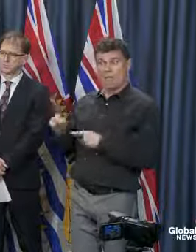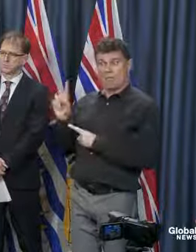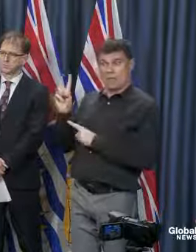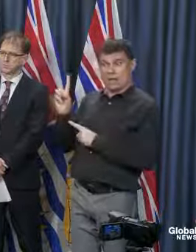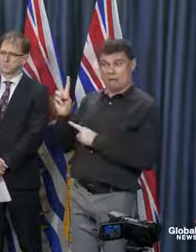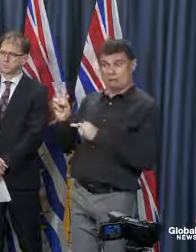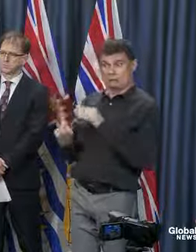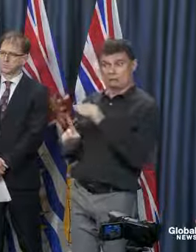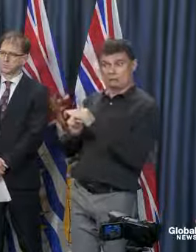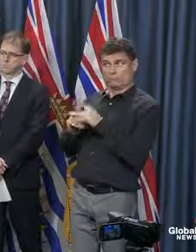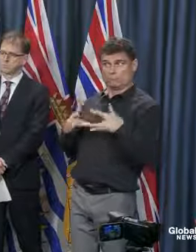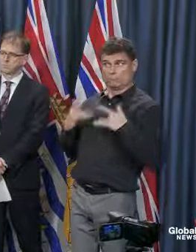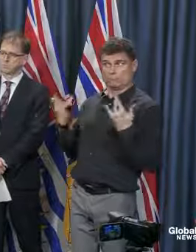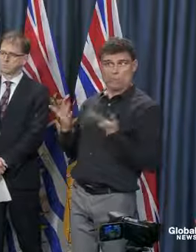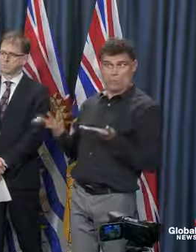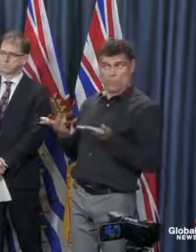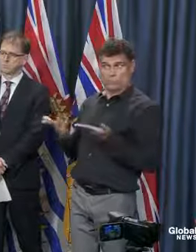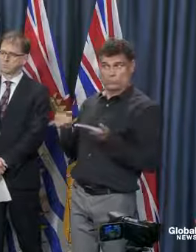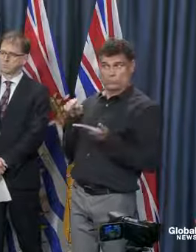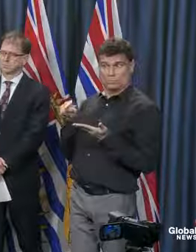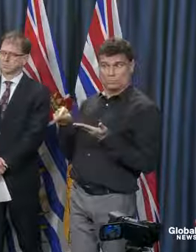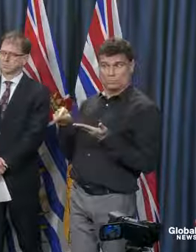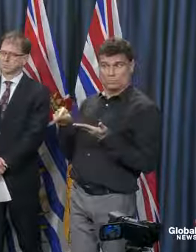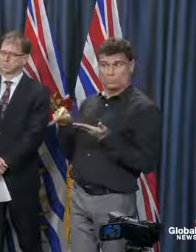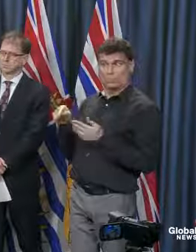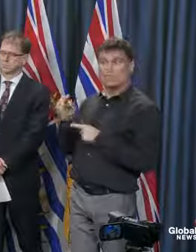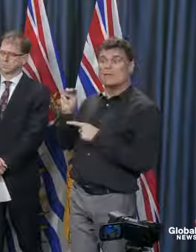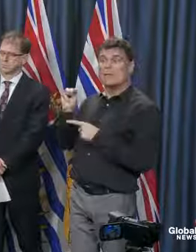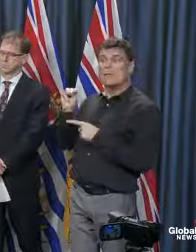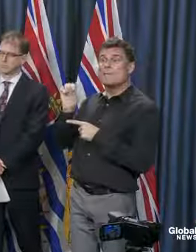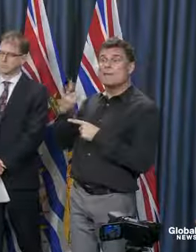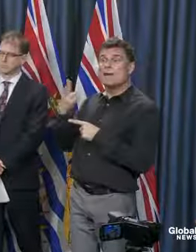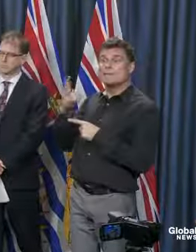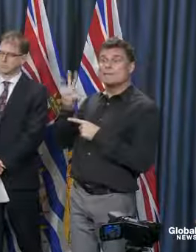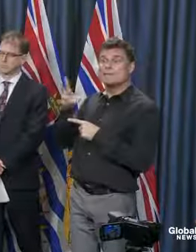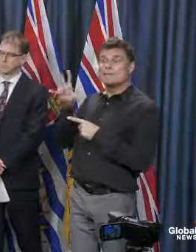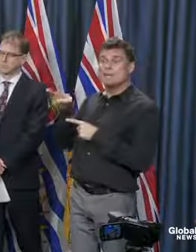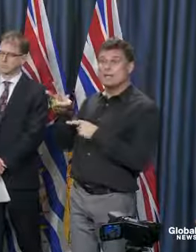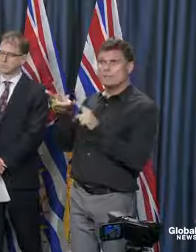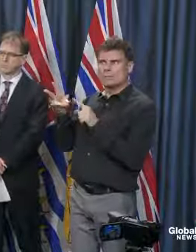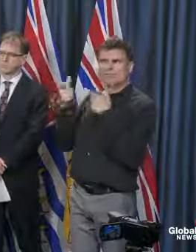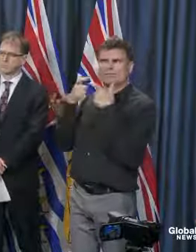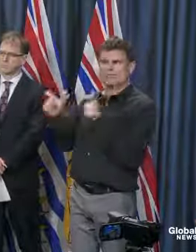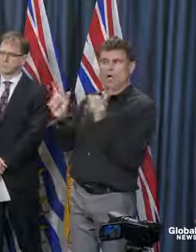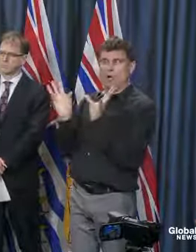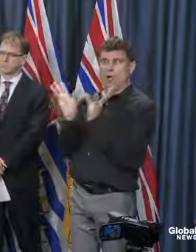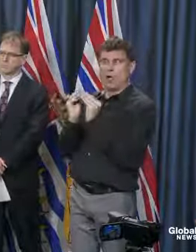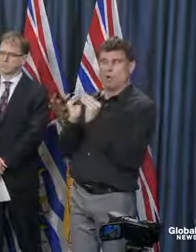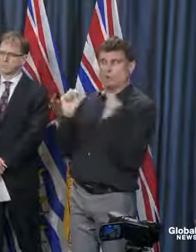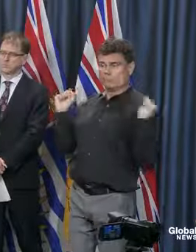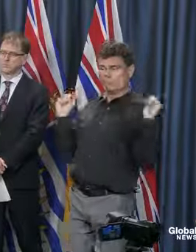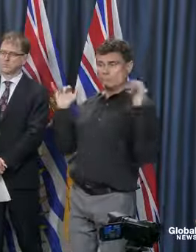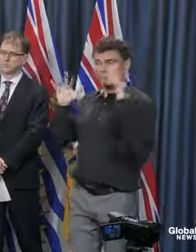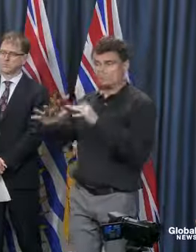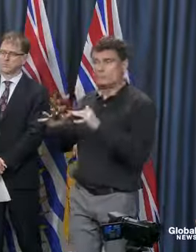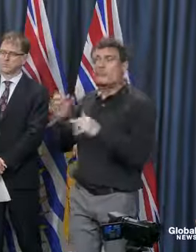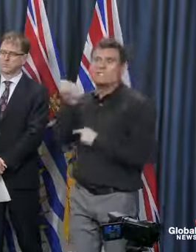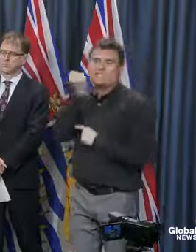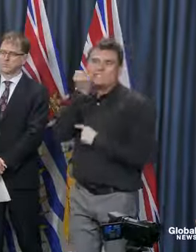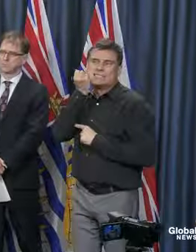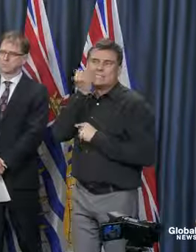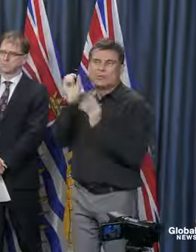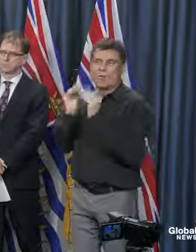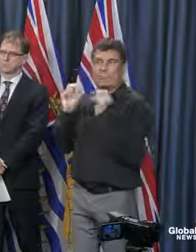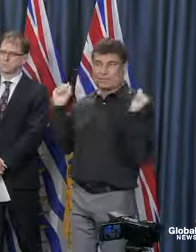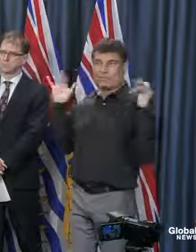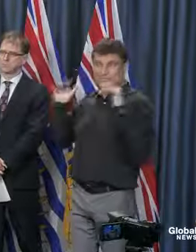the 6th and 7th of March, a large dental conference, and at least 4, possibly more,